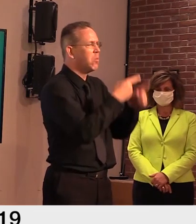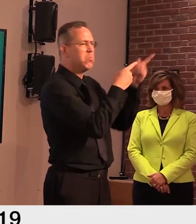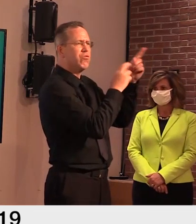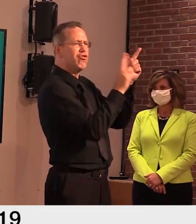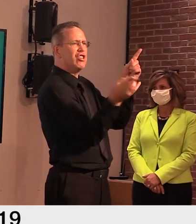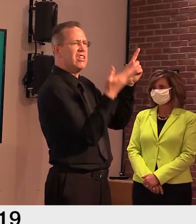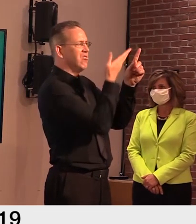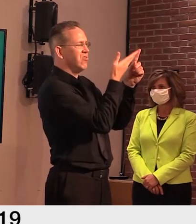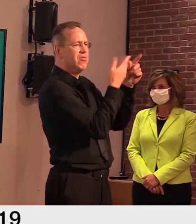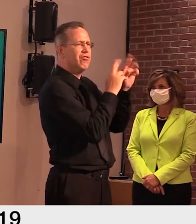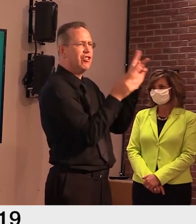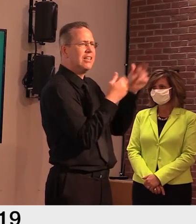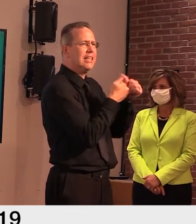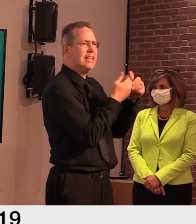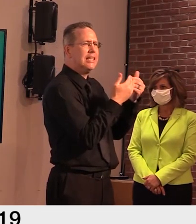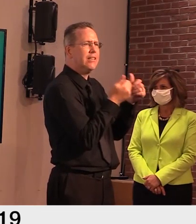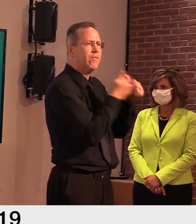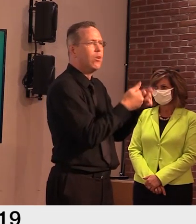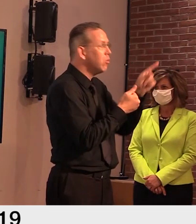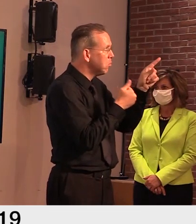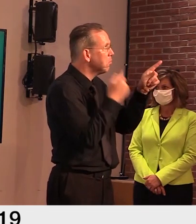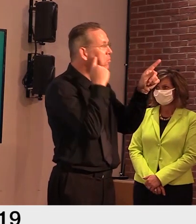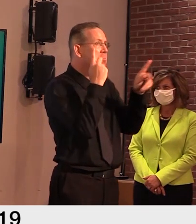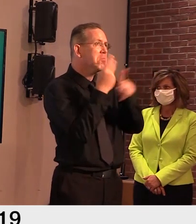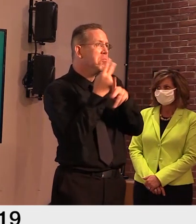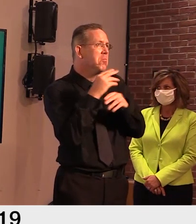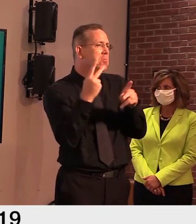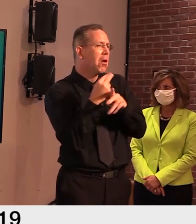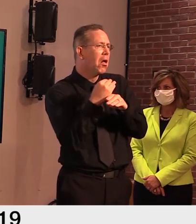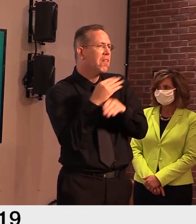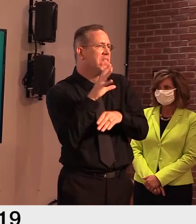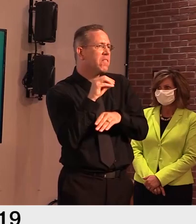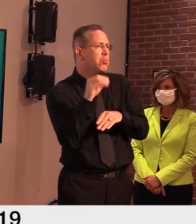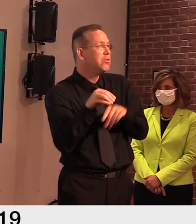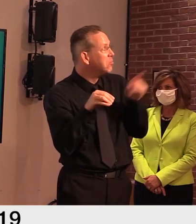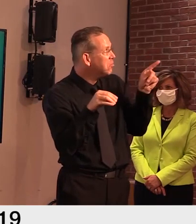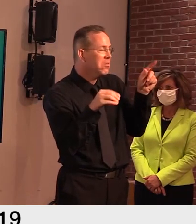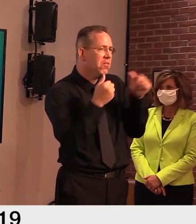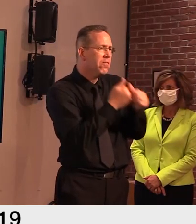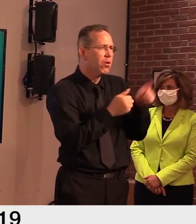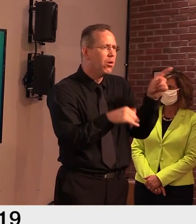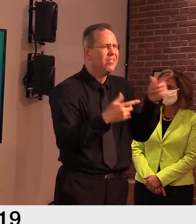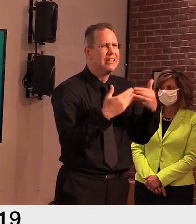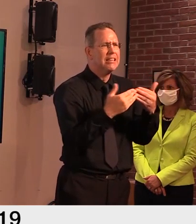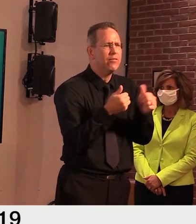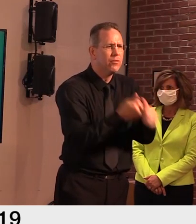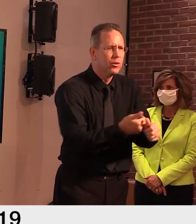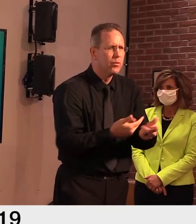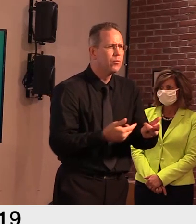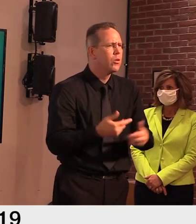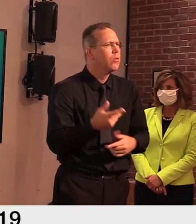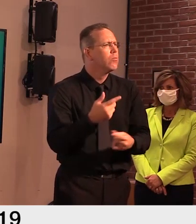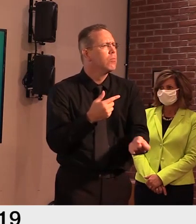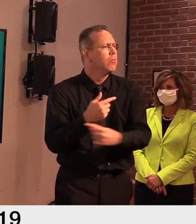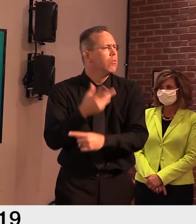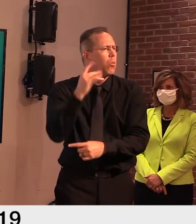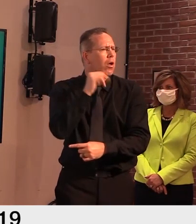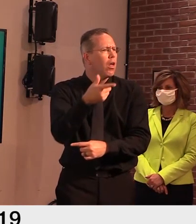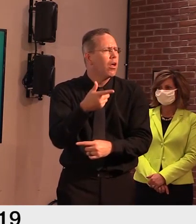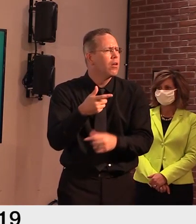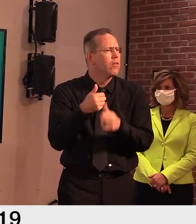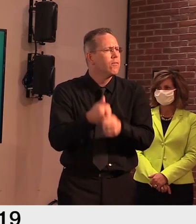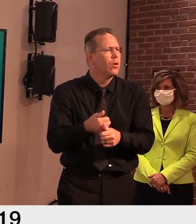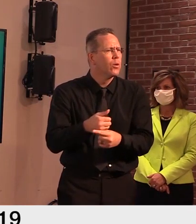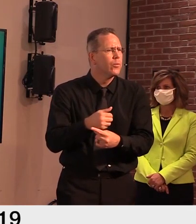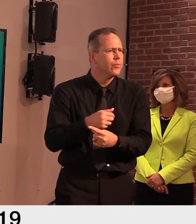and it seemed like the best way to adhere to some sort of standard. And so we just